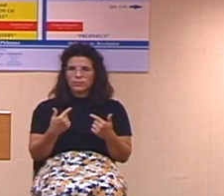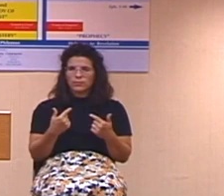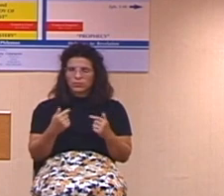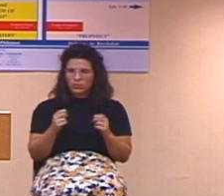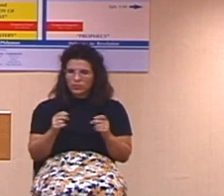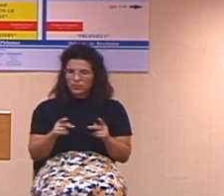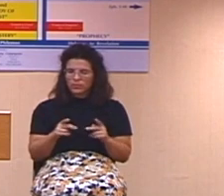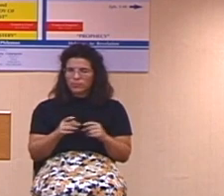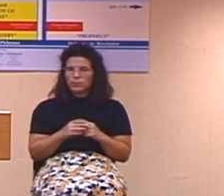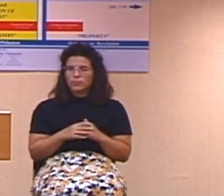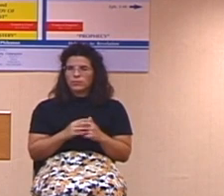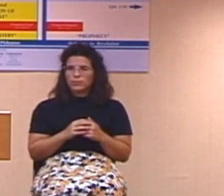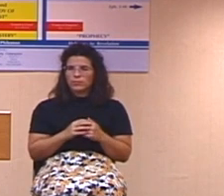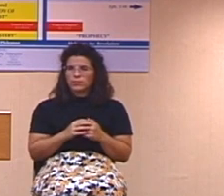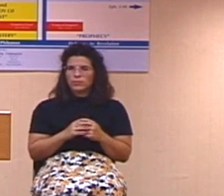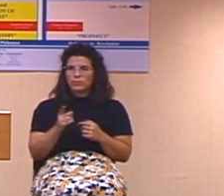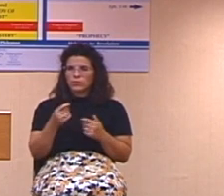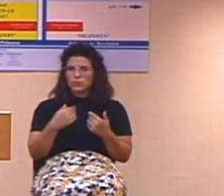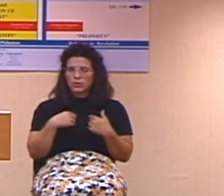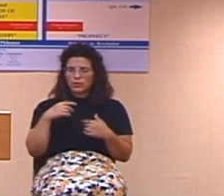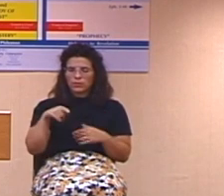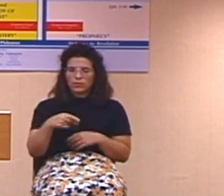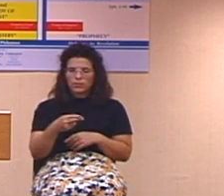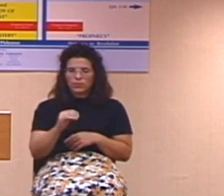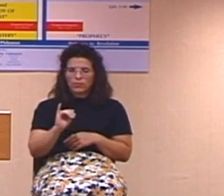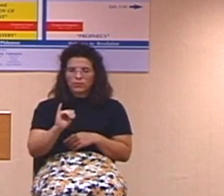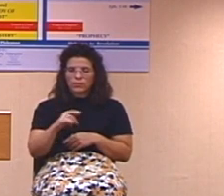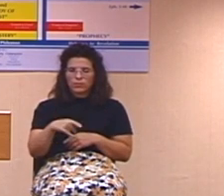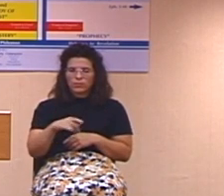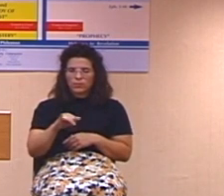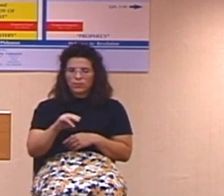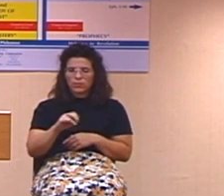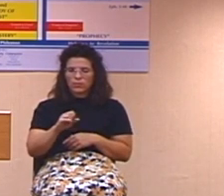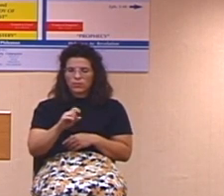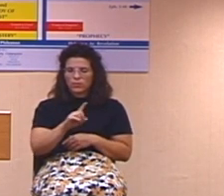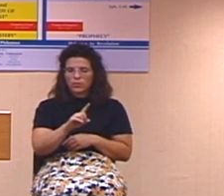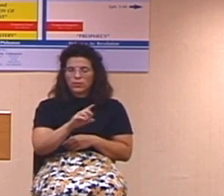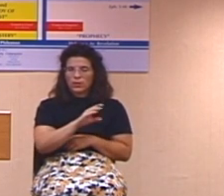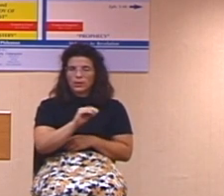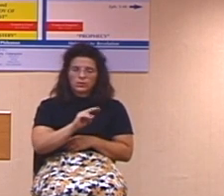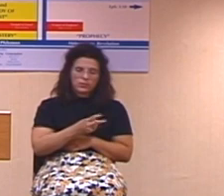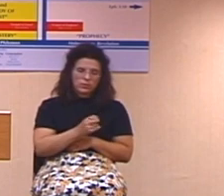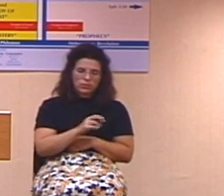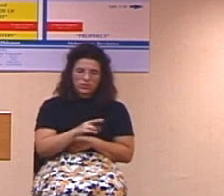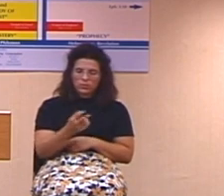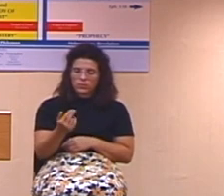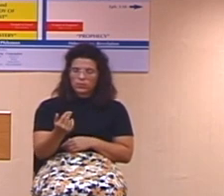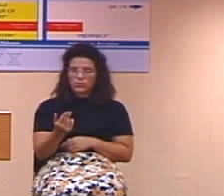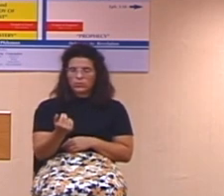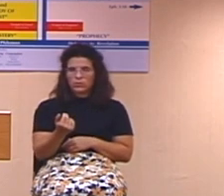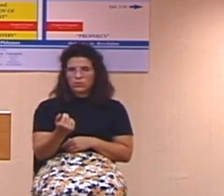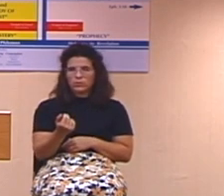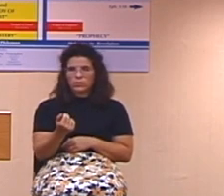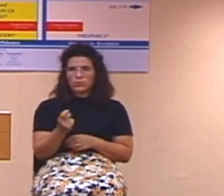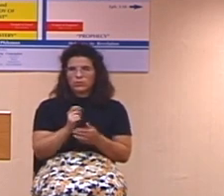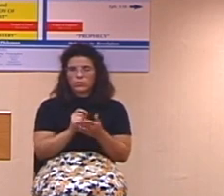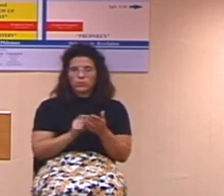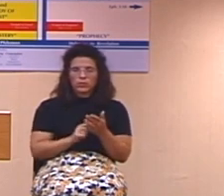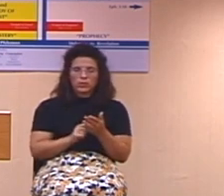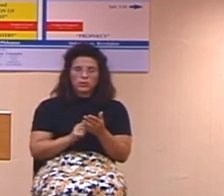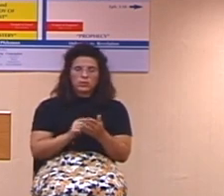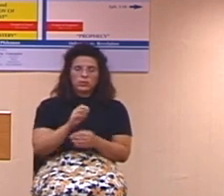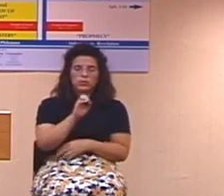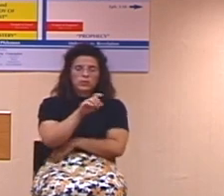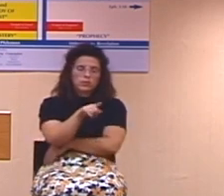okay? You got Philippians 1, you got 2 Corinthians 13. Just write down Ephesians